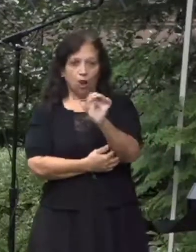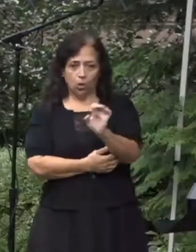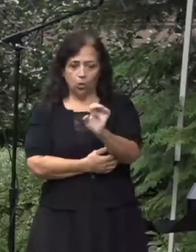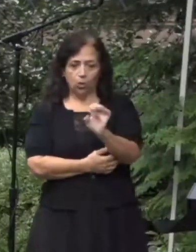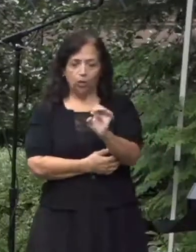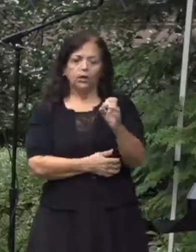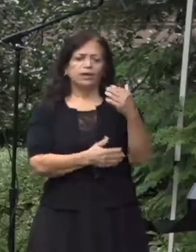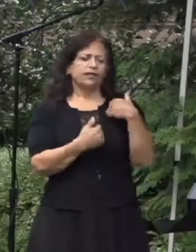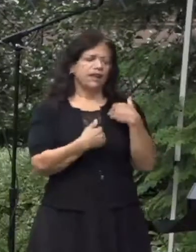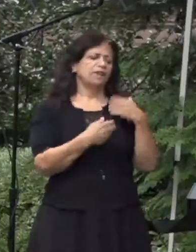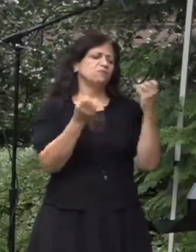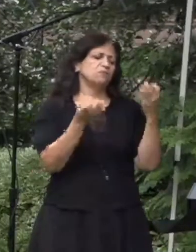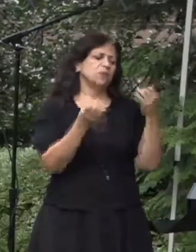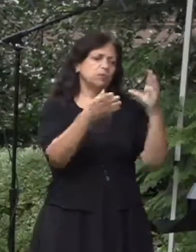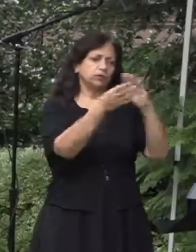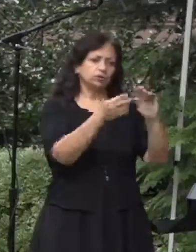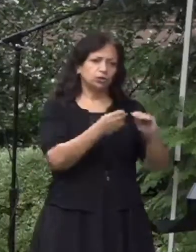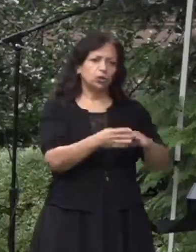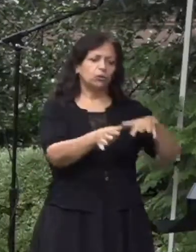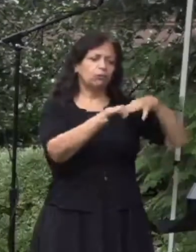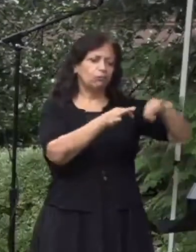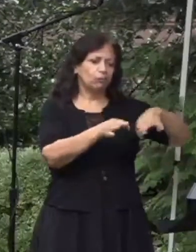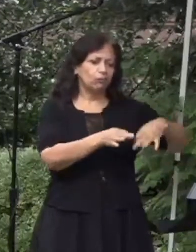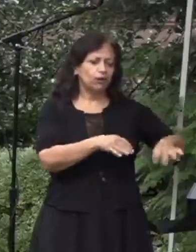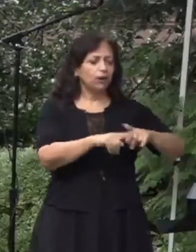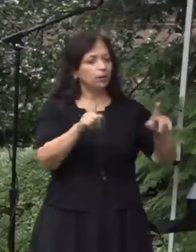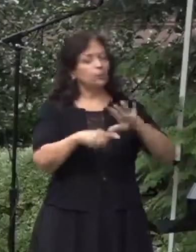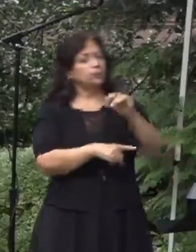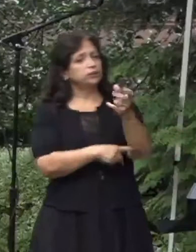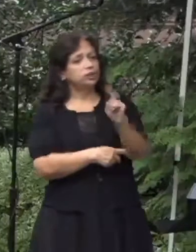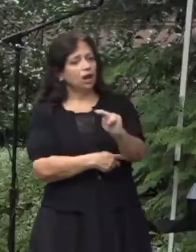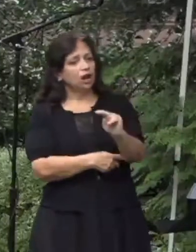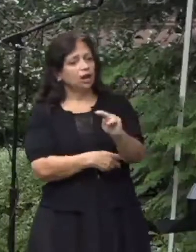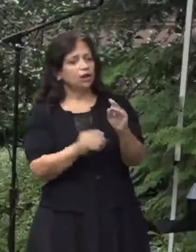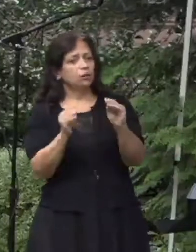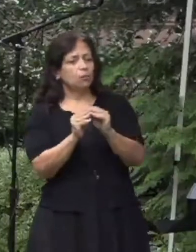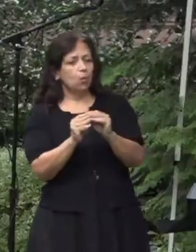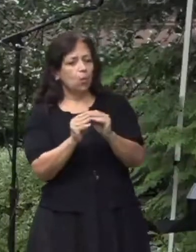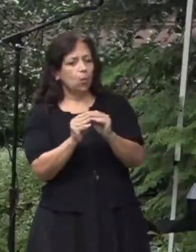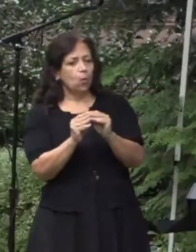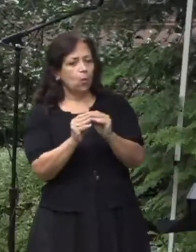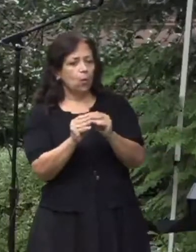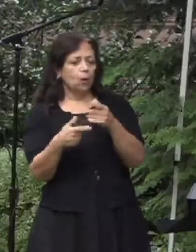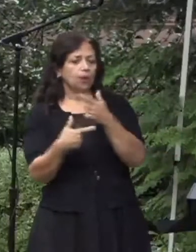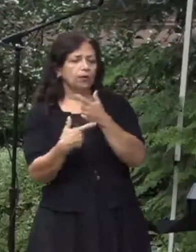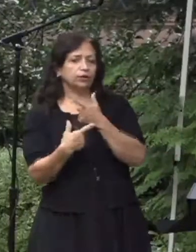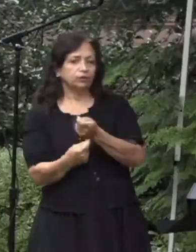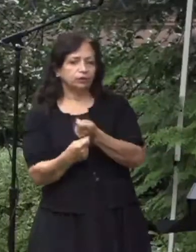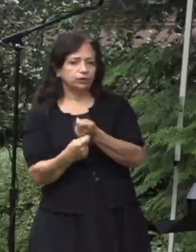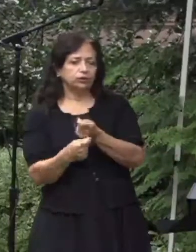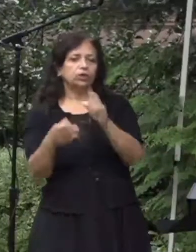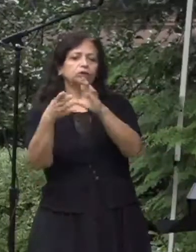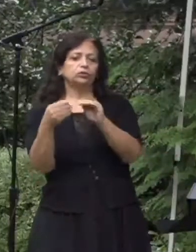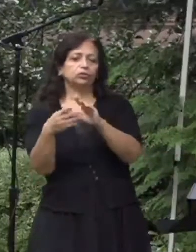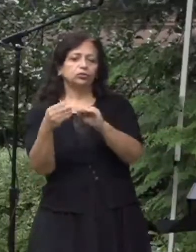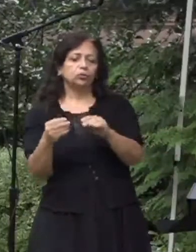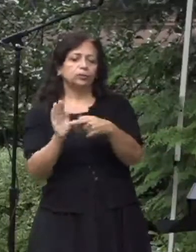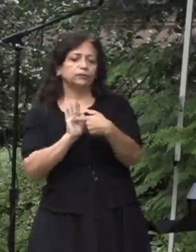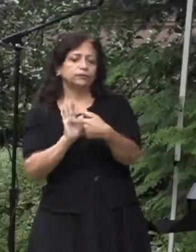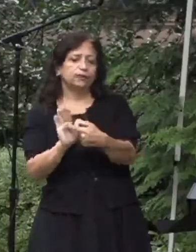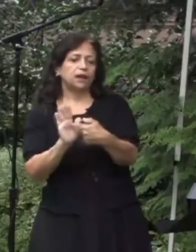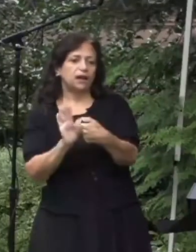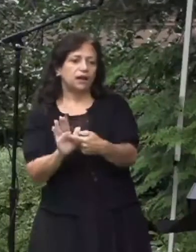tons of parables and narratives, while John is more interested in stories of